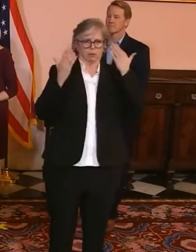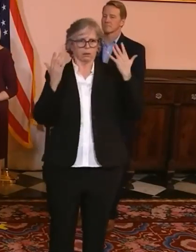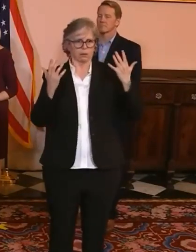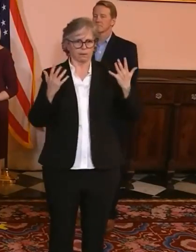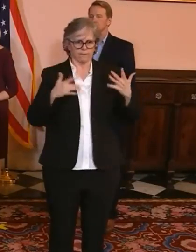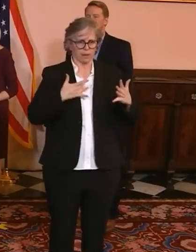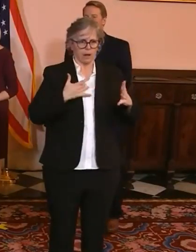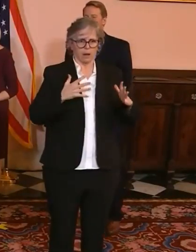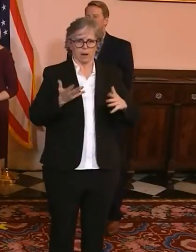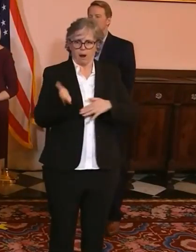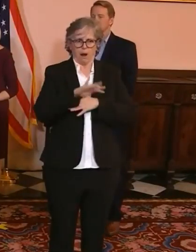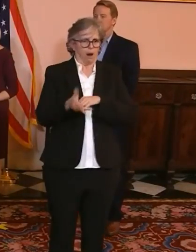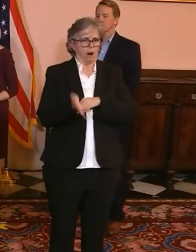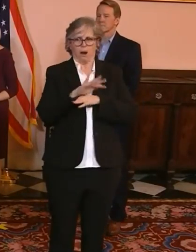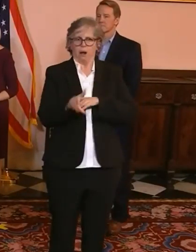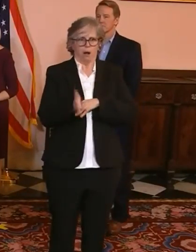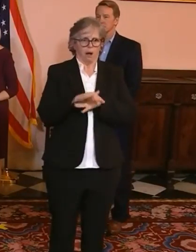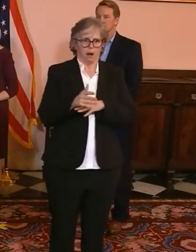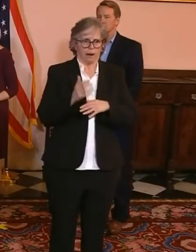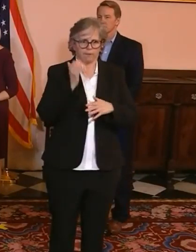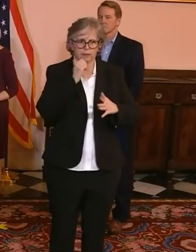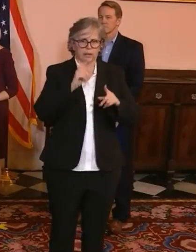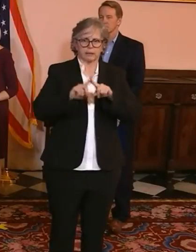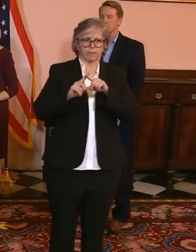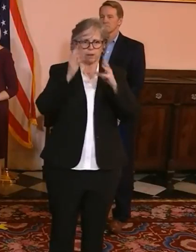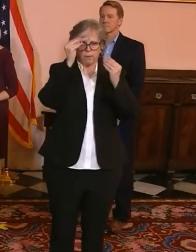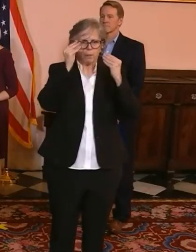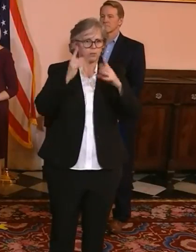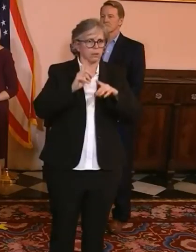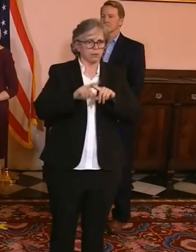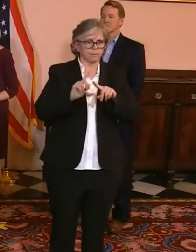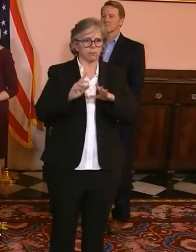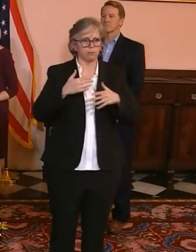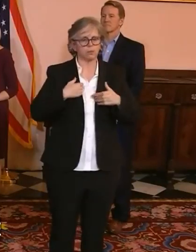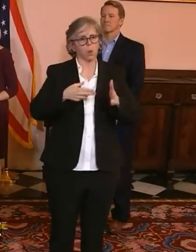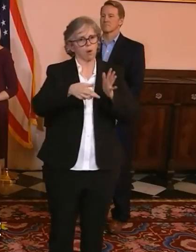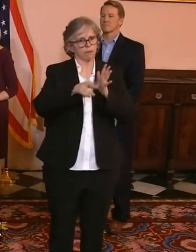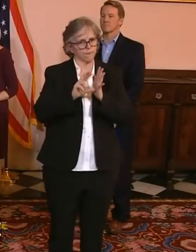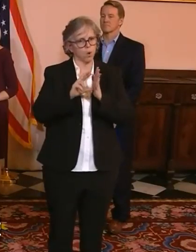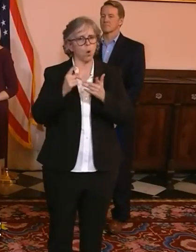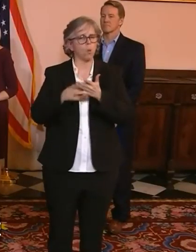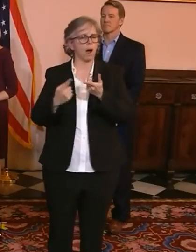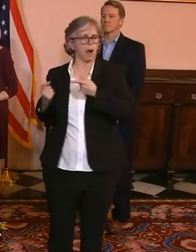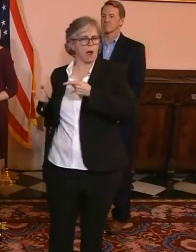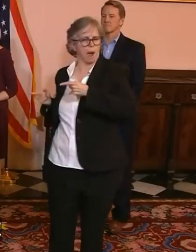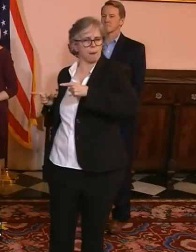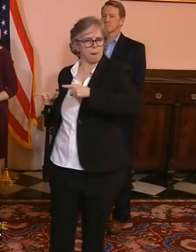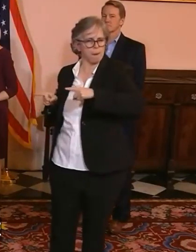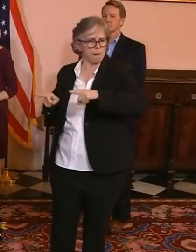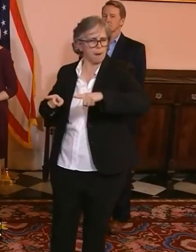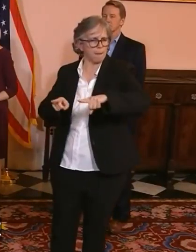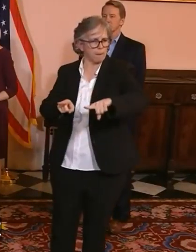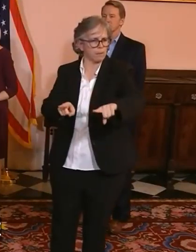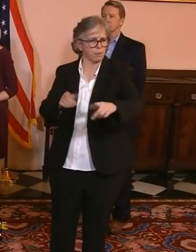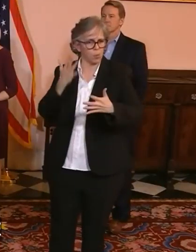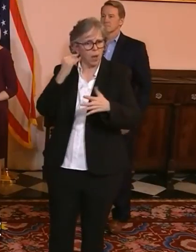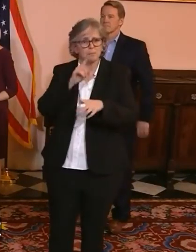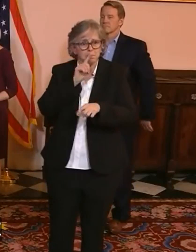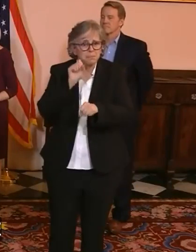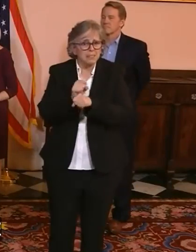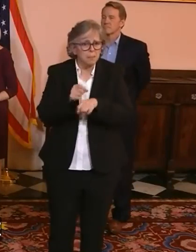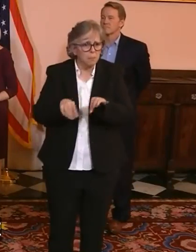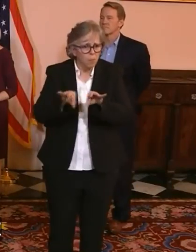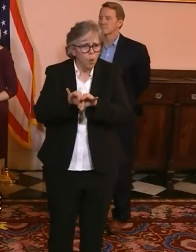It comes in waves. And so I'm going to take us back through, because I think there are some valuable lessons and some fallacies out there that I think we